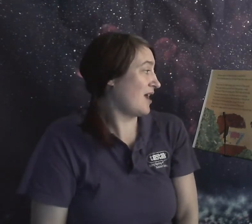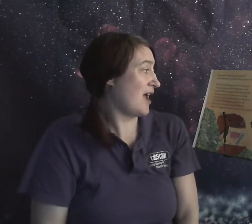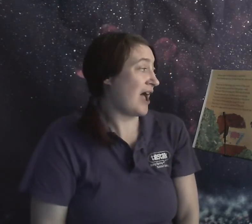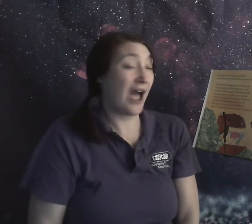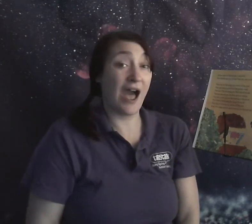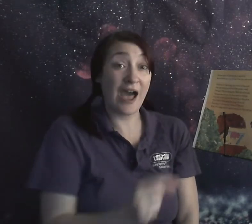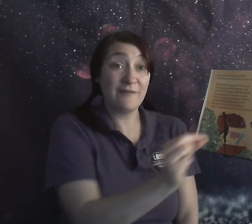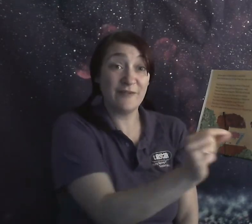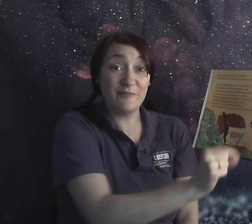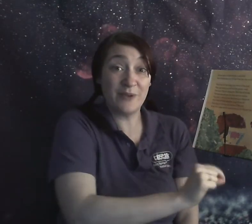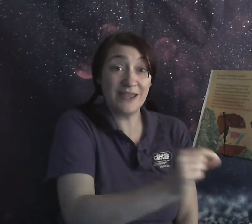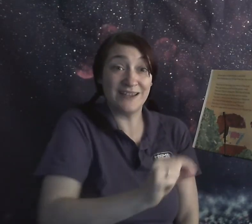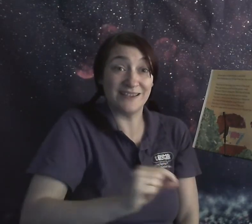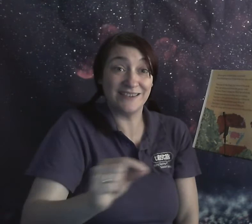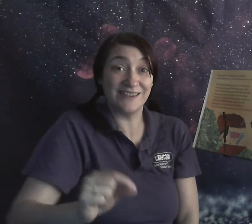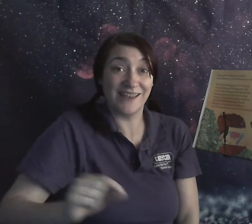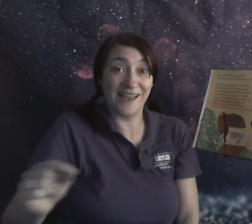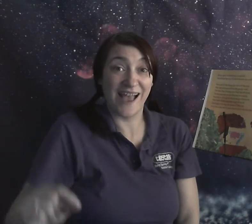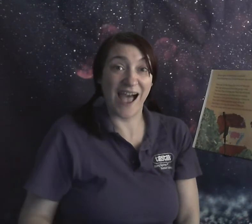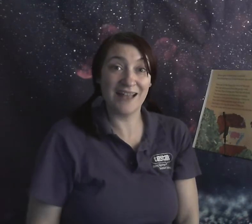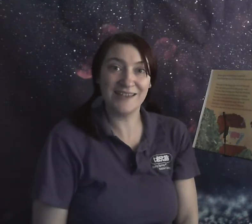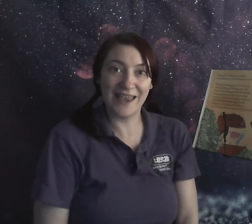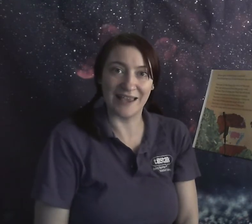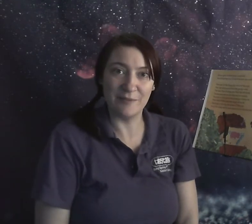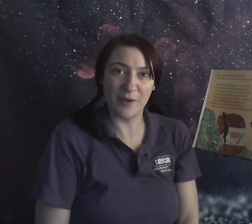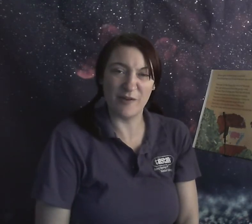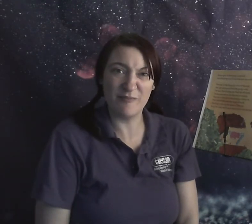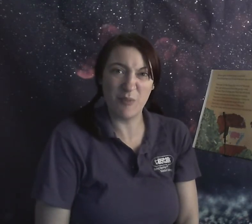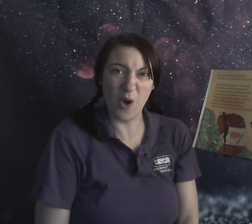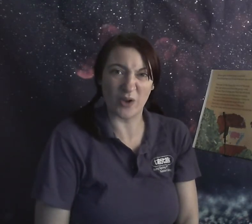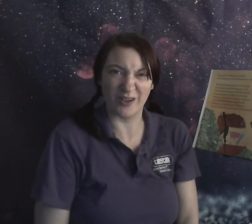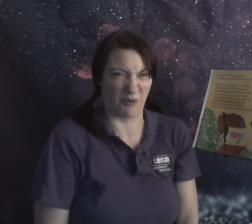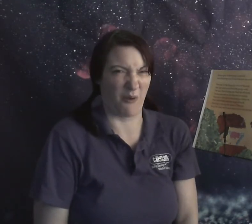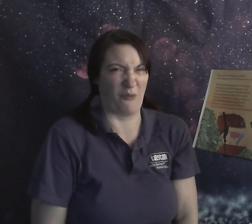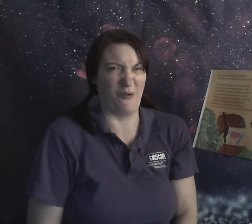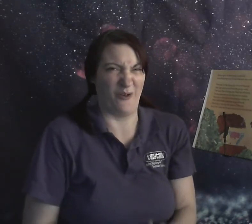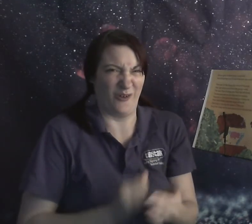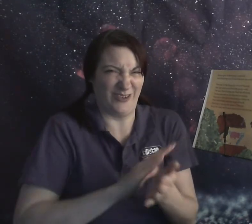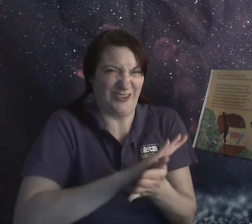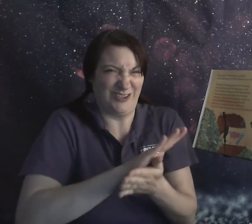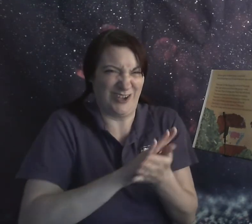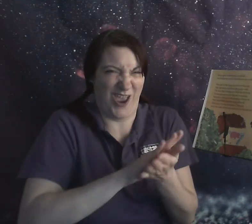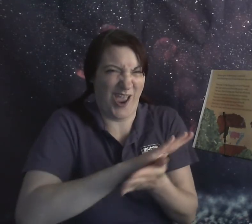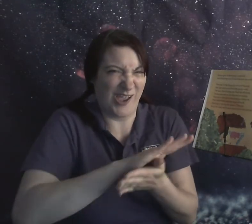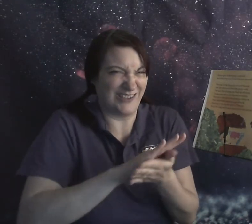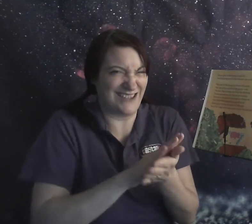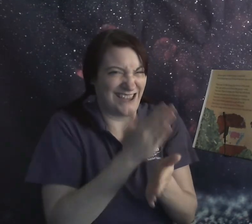a hive of bees, and a heap of muck. Oh,